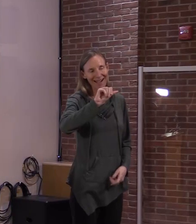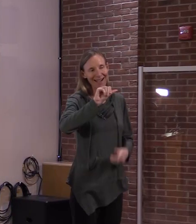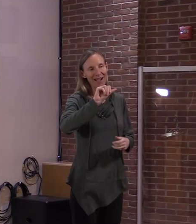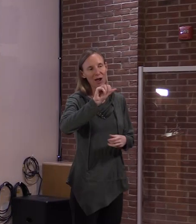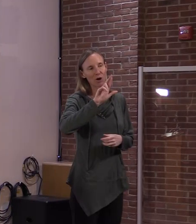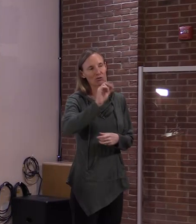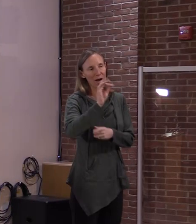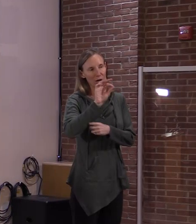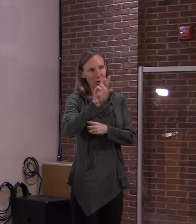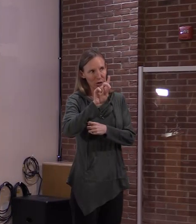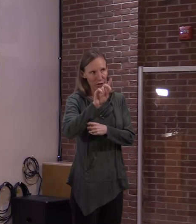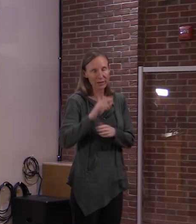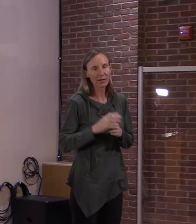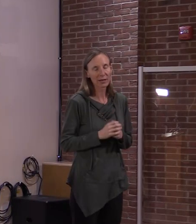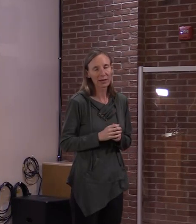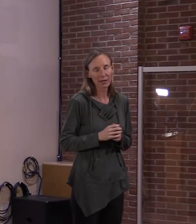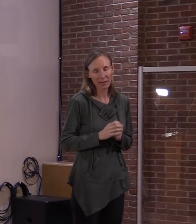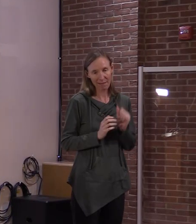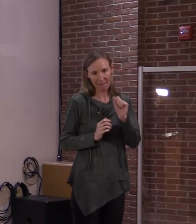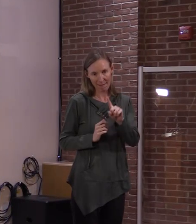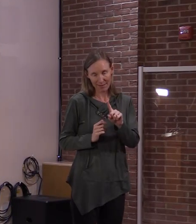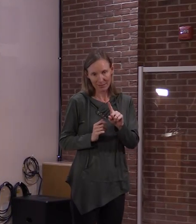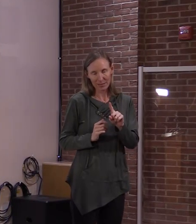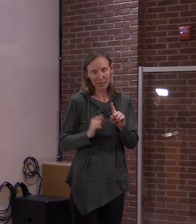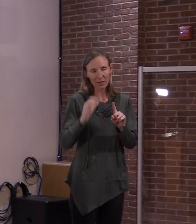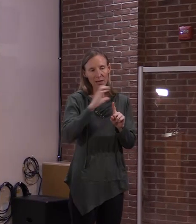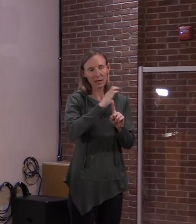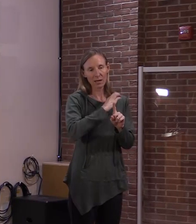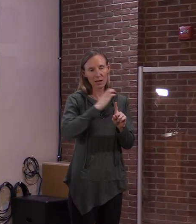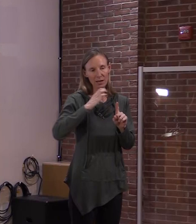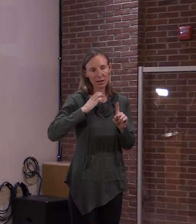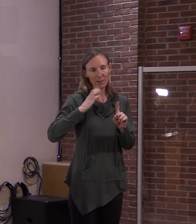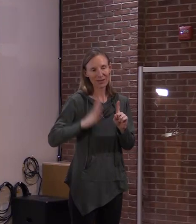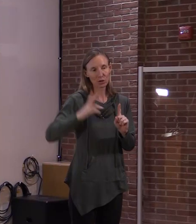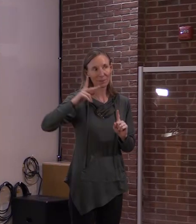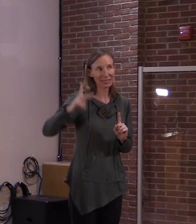Yes, thank you, good afternoon. This one probably for Commissioner Pisiak.